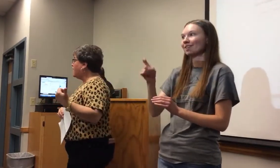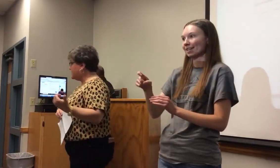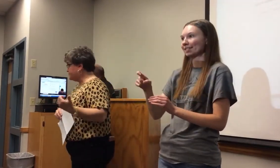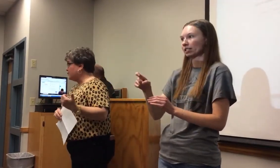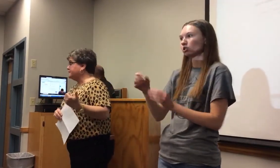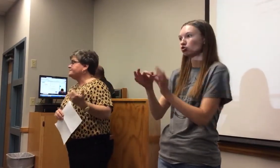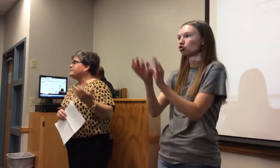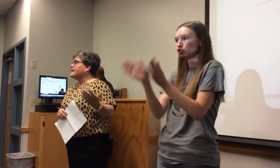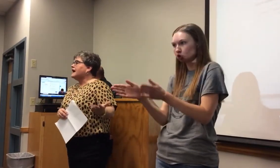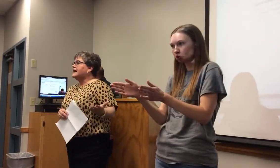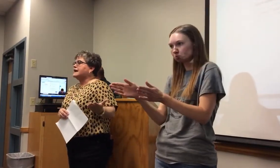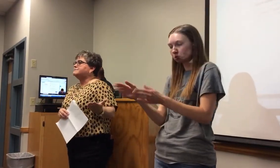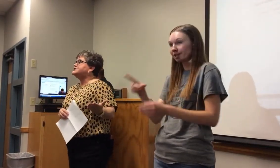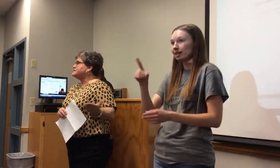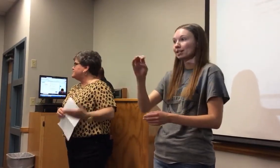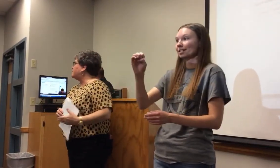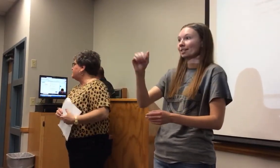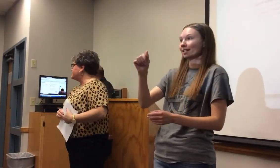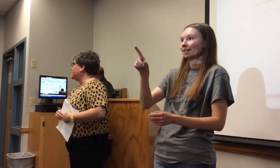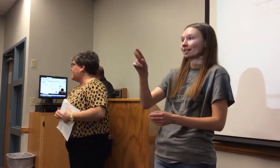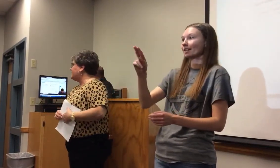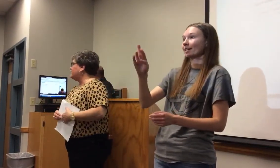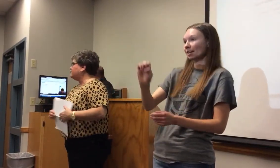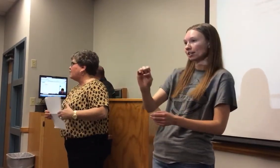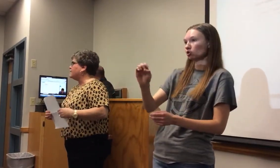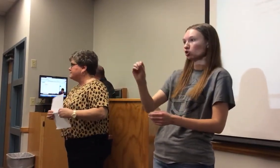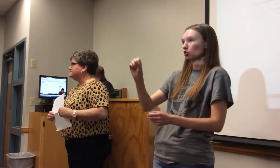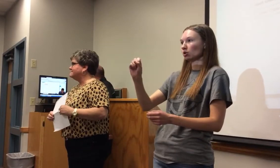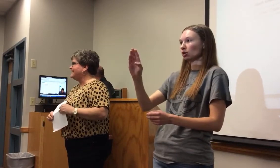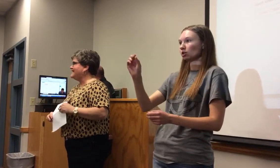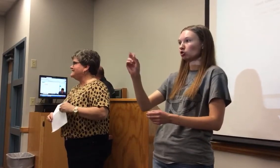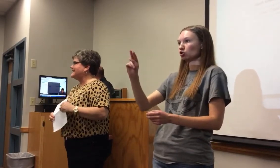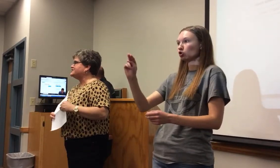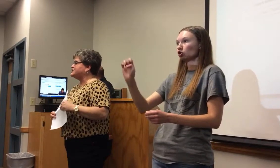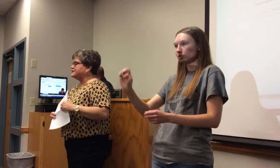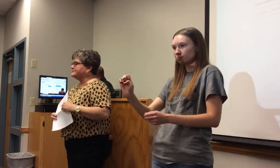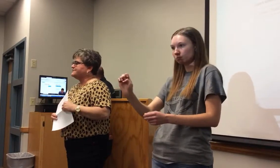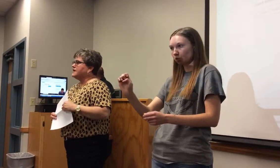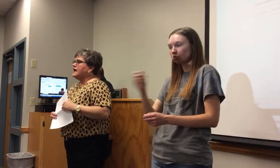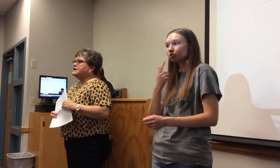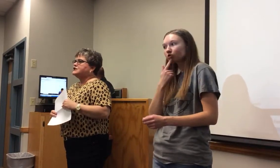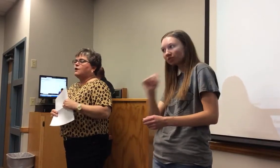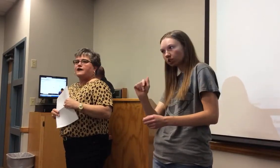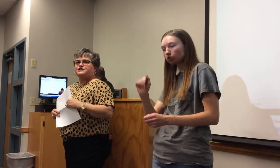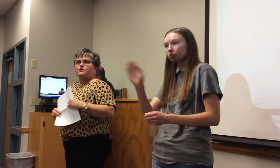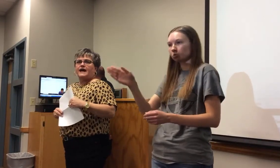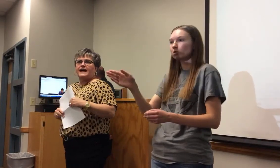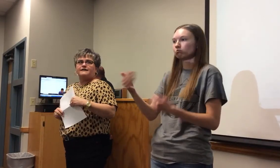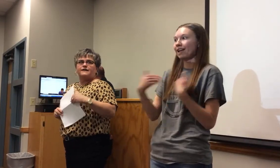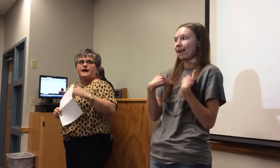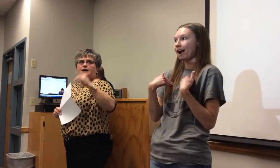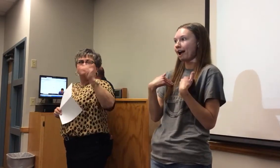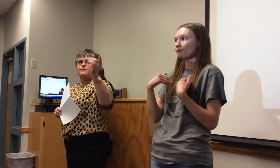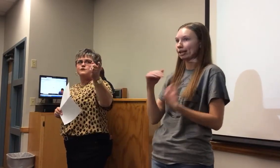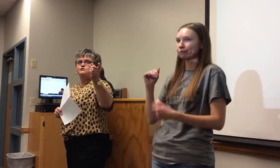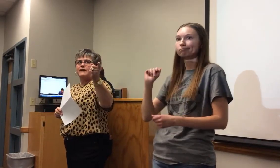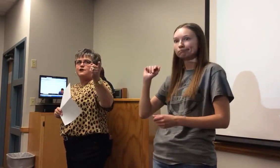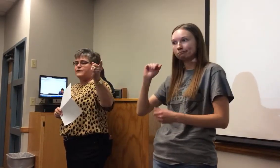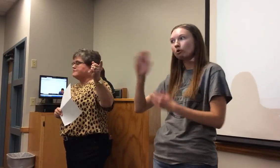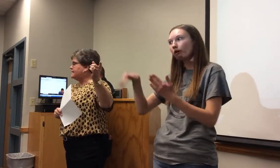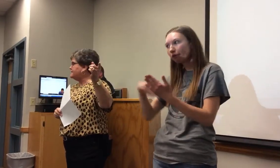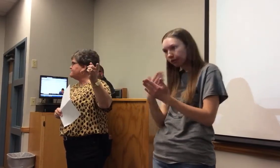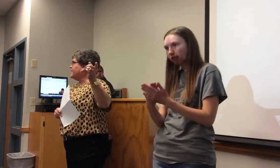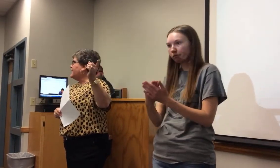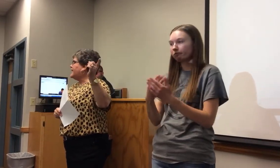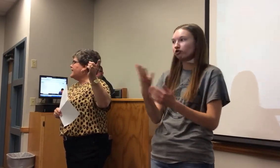Deidre Osborne, she is the one that's going to have all 4 of them next year. So I also have Robert